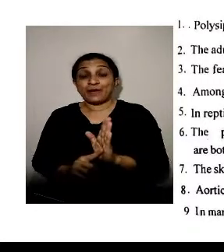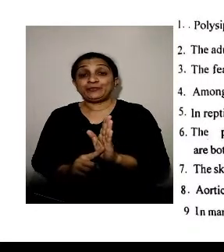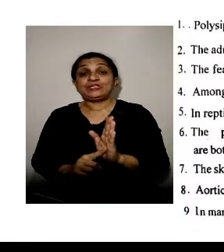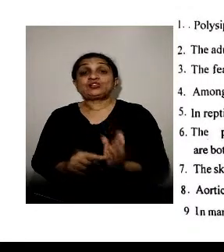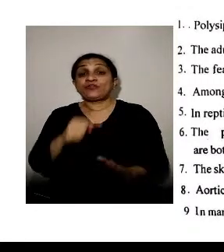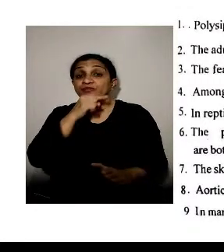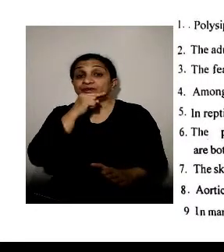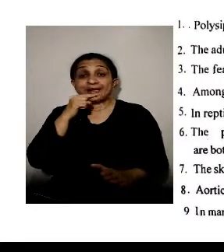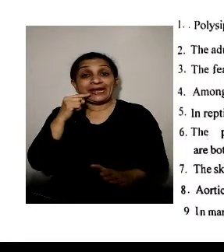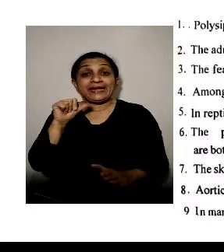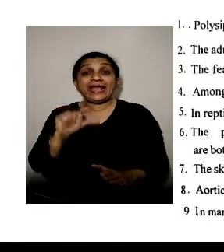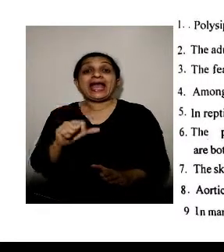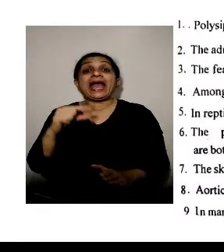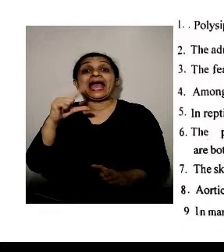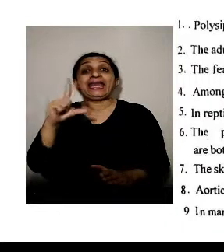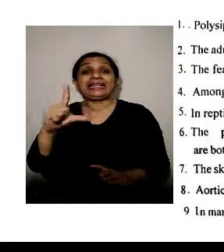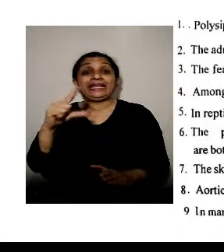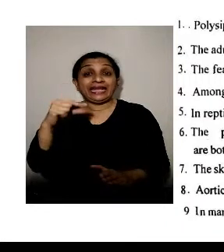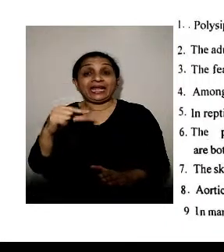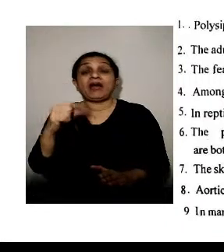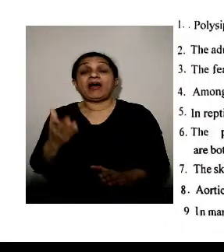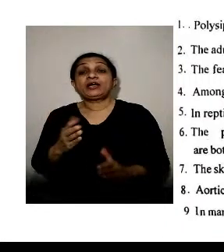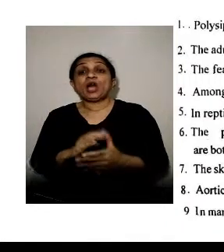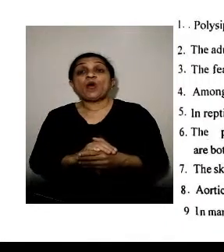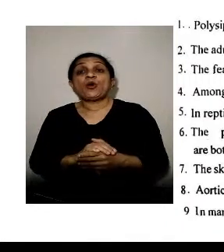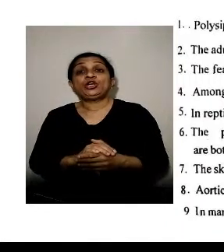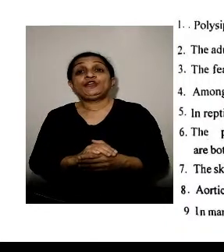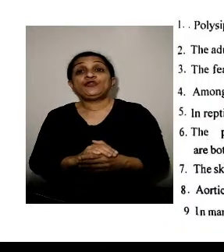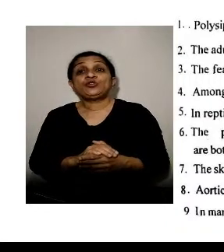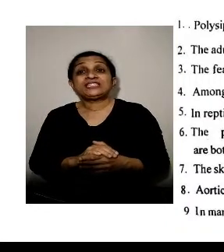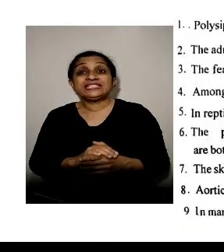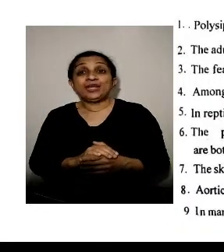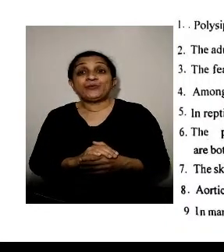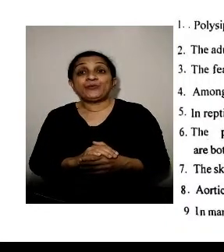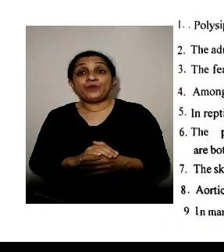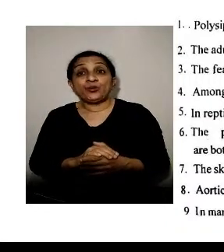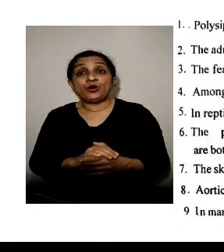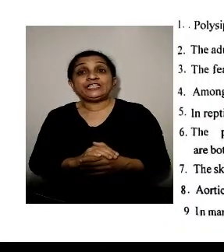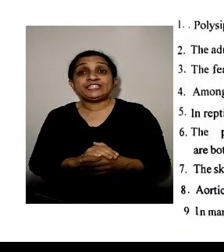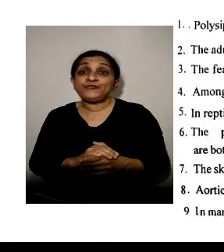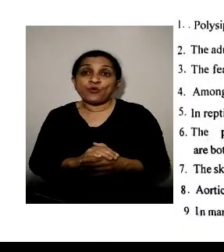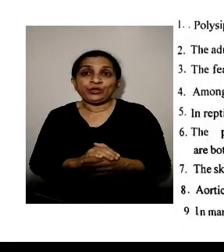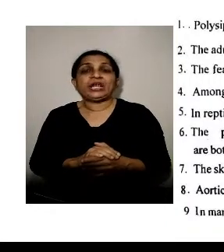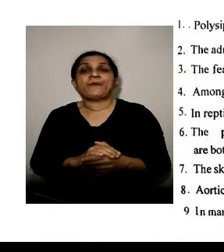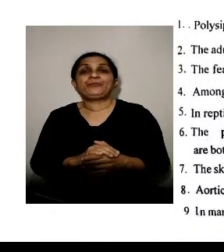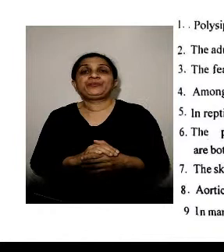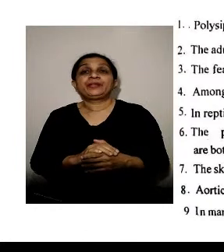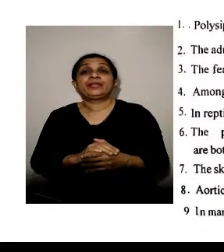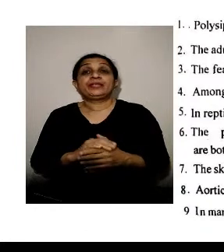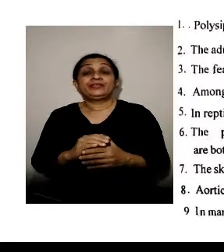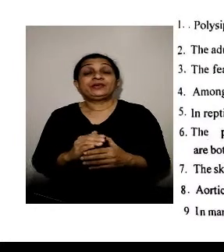examples of red algae are polyphos, polysiphonia.